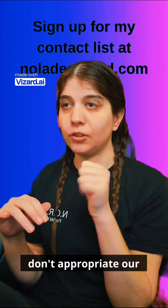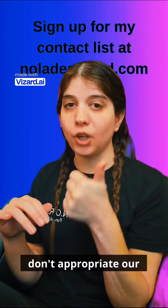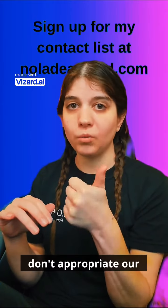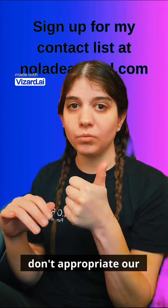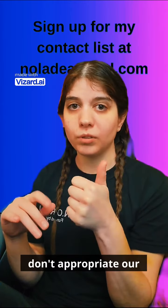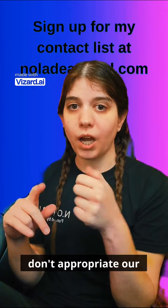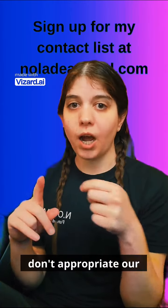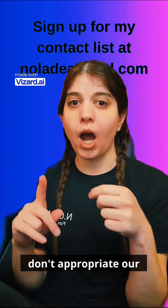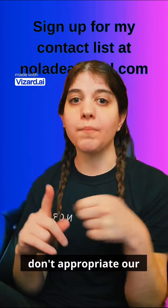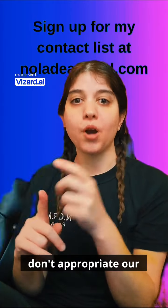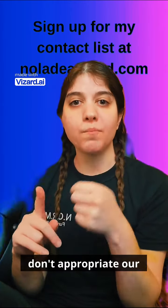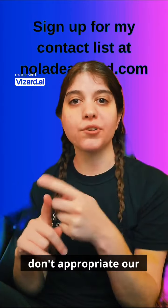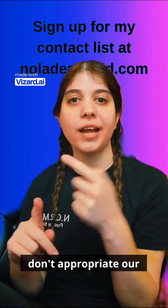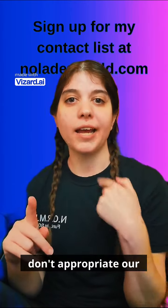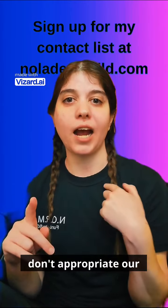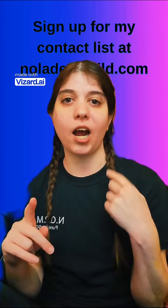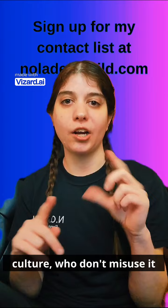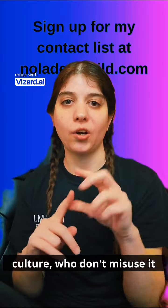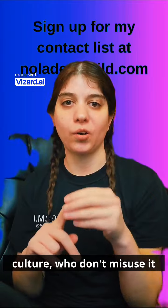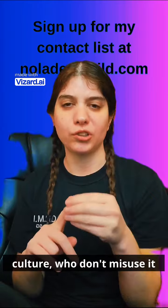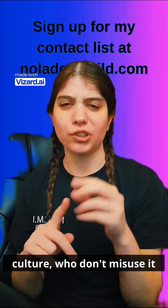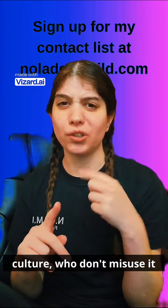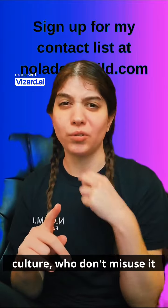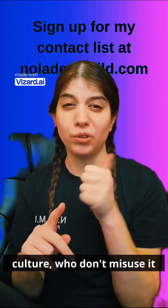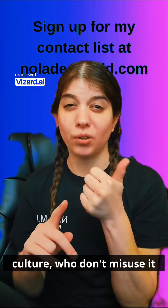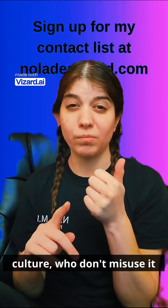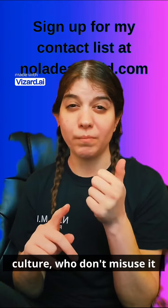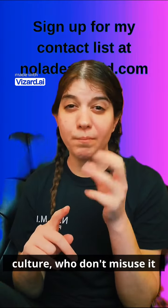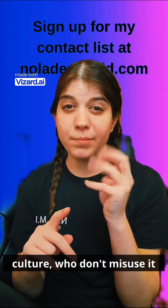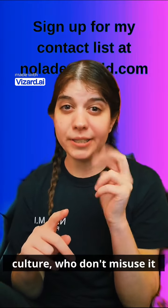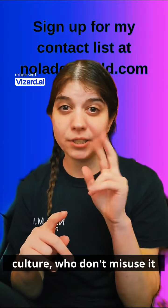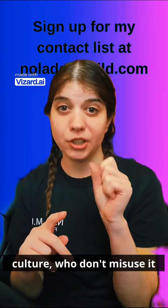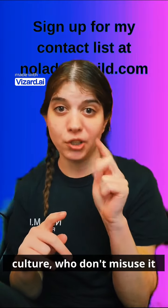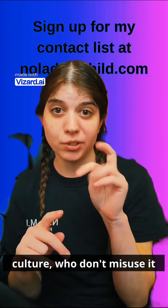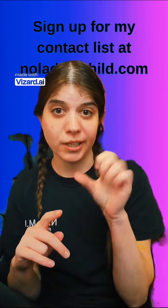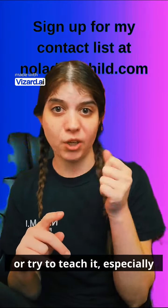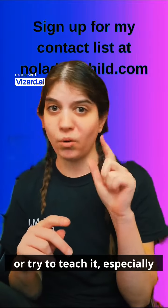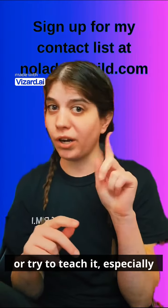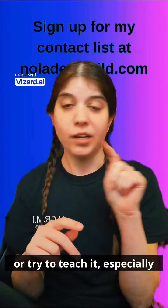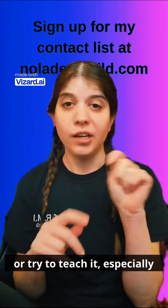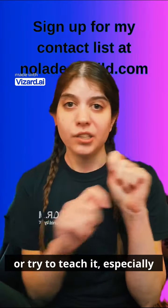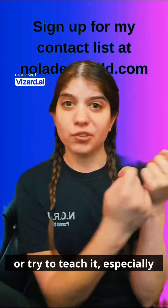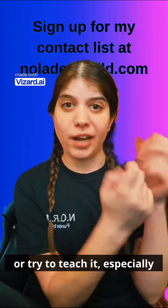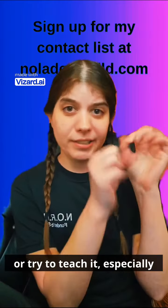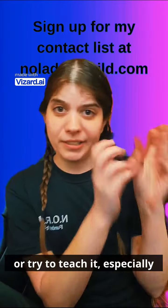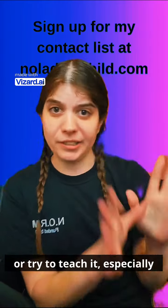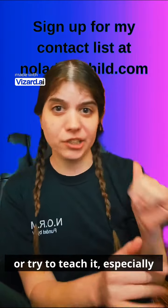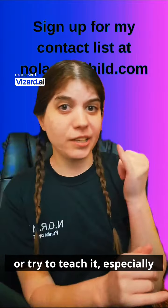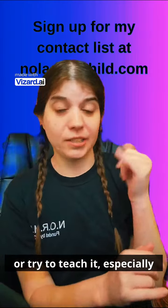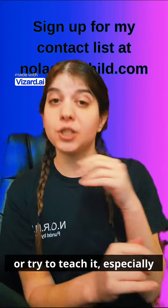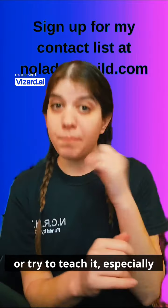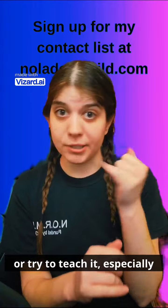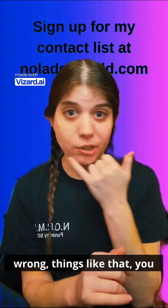don't appropriate our culture, who don't misuse it or try to teach it especially